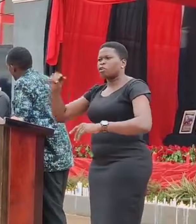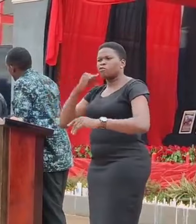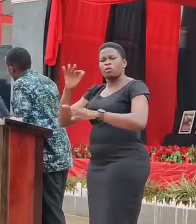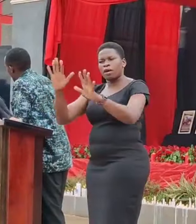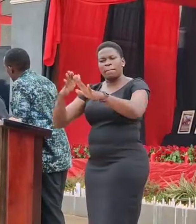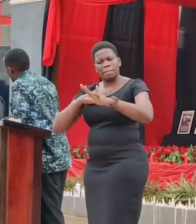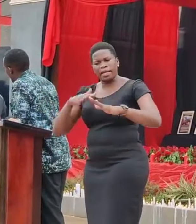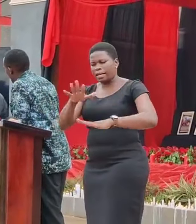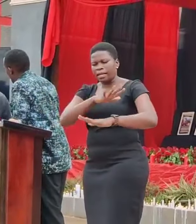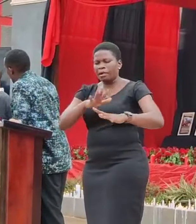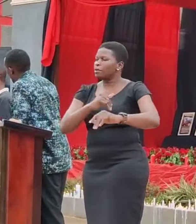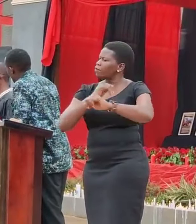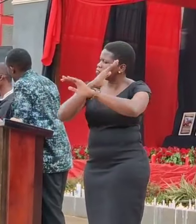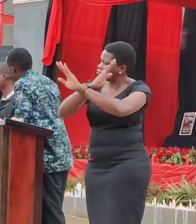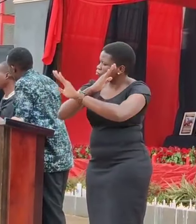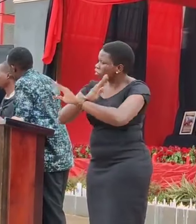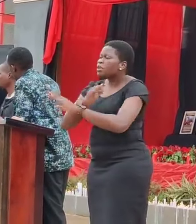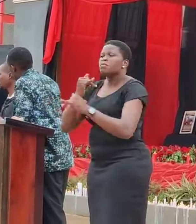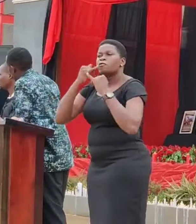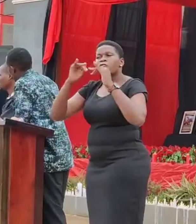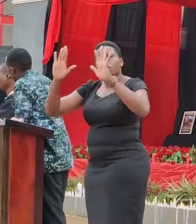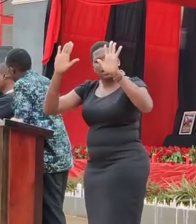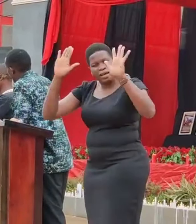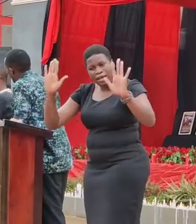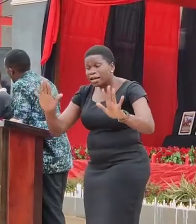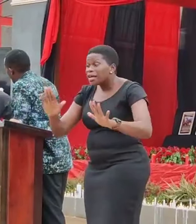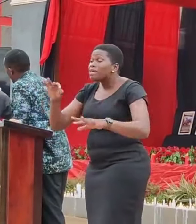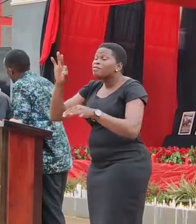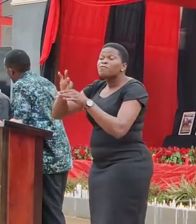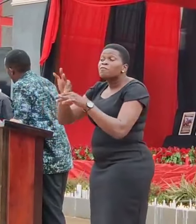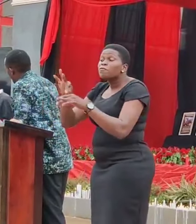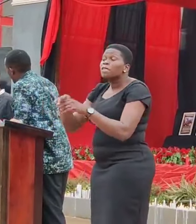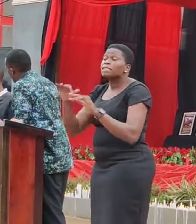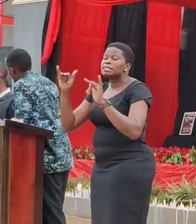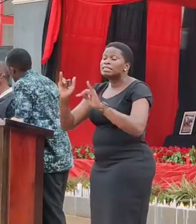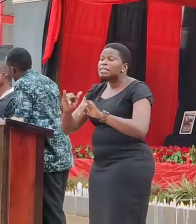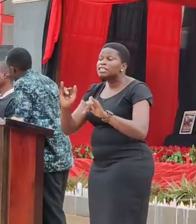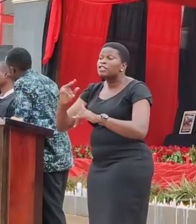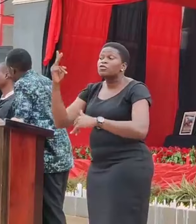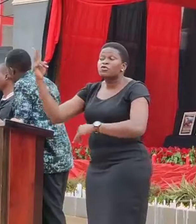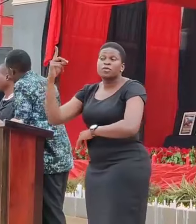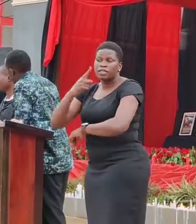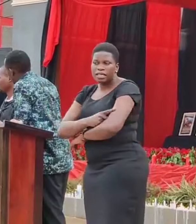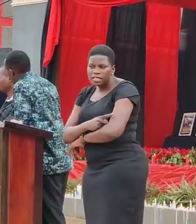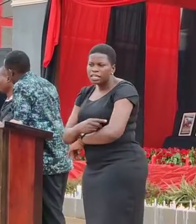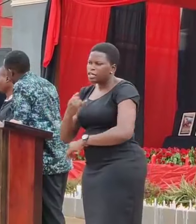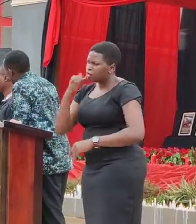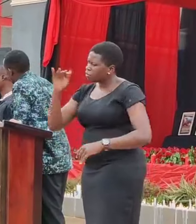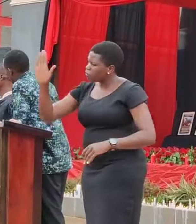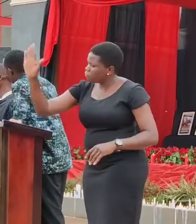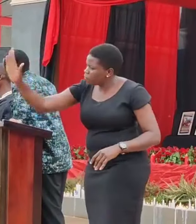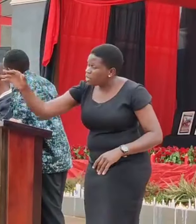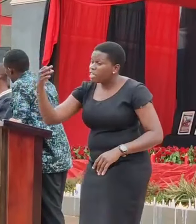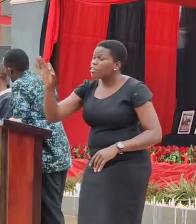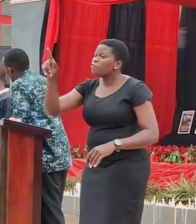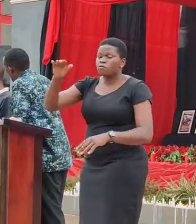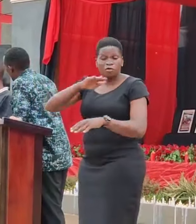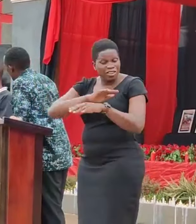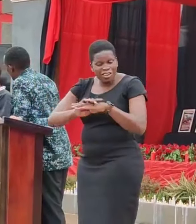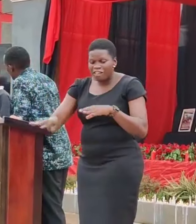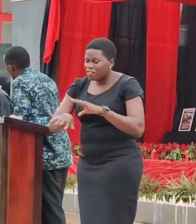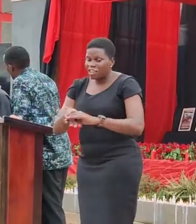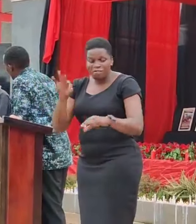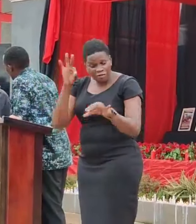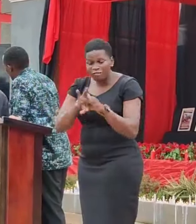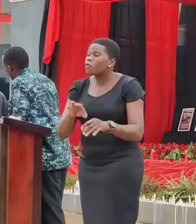ndiwatiwenaaipopawandimalemesa kukitundu kyange nimbagamba kalona kasoba ennaku muka bbiri nimbagamba nga timulonze kibiina kya